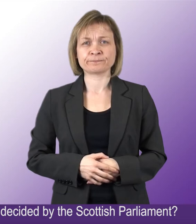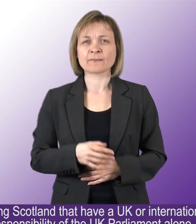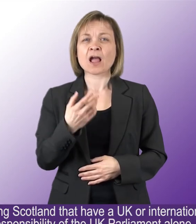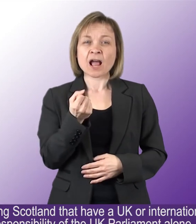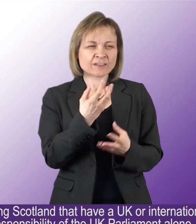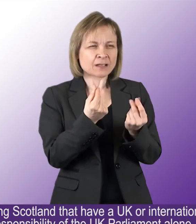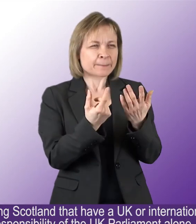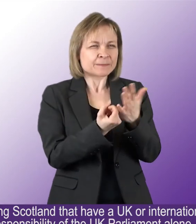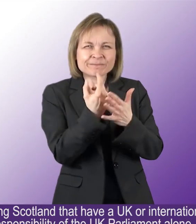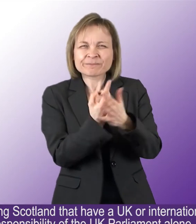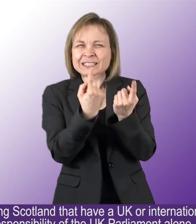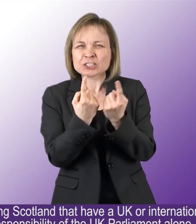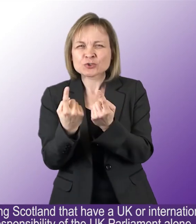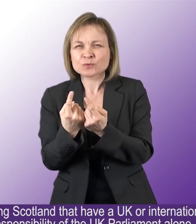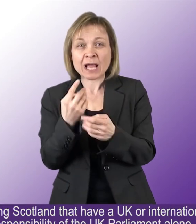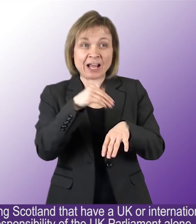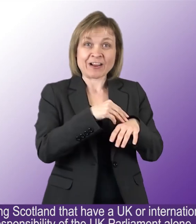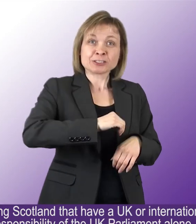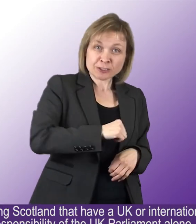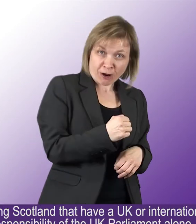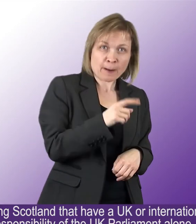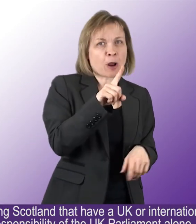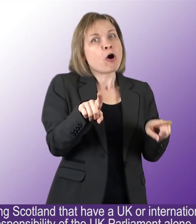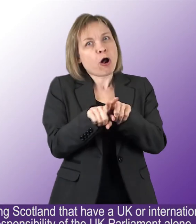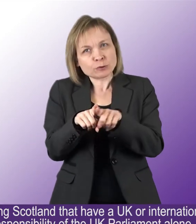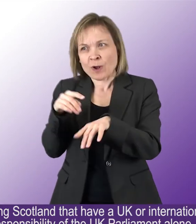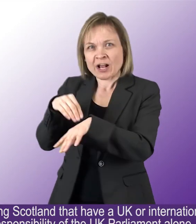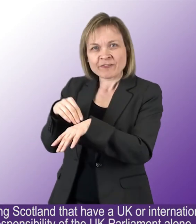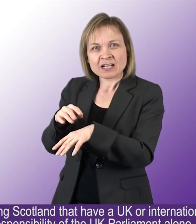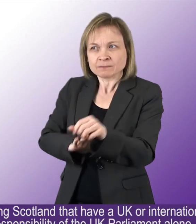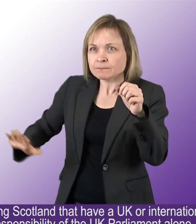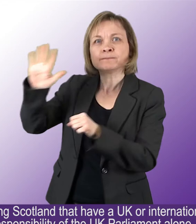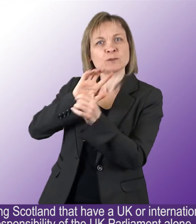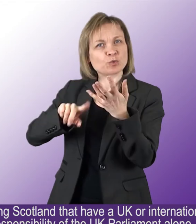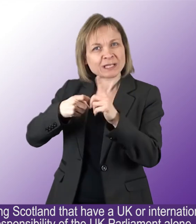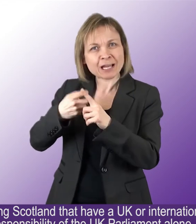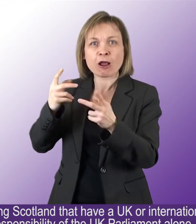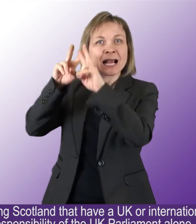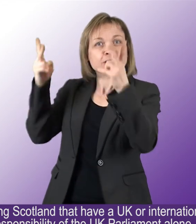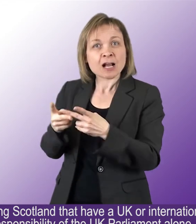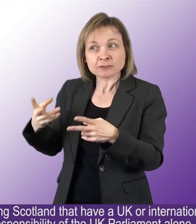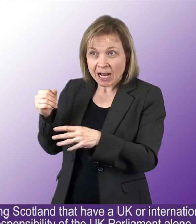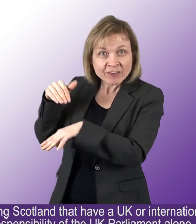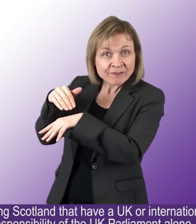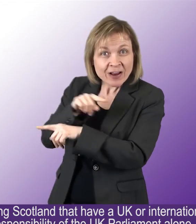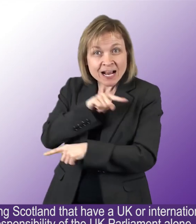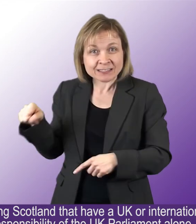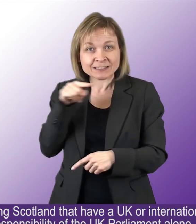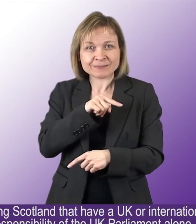Some issues concerning Scotland that have a UK or international impact remain the responsibility of the UK